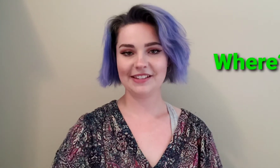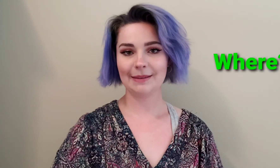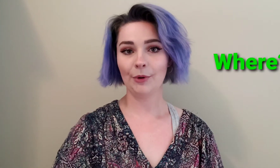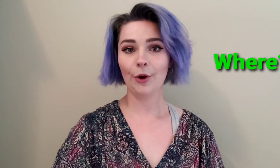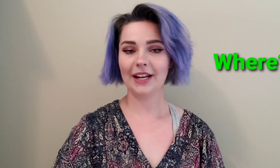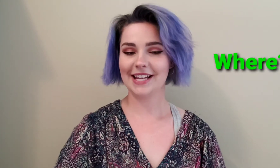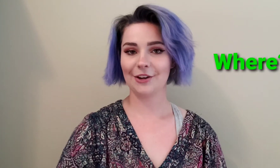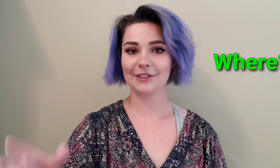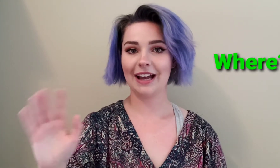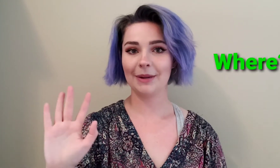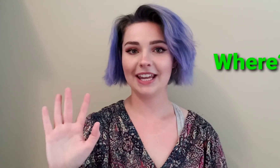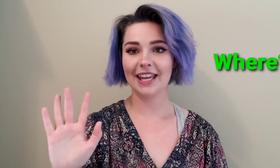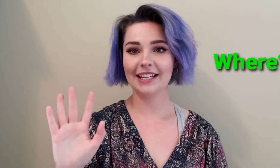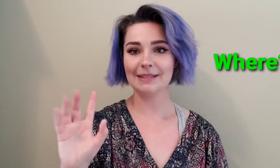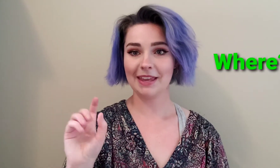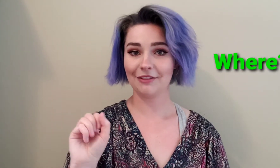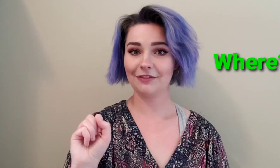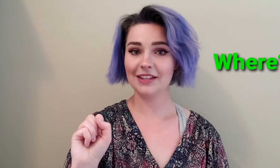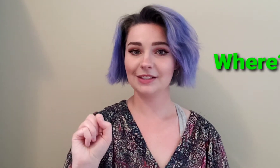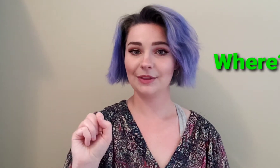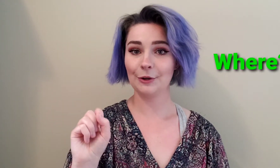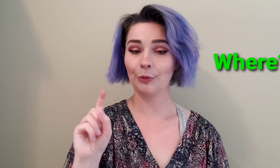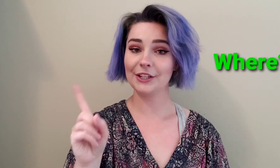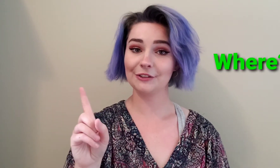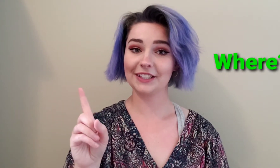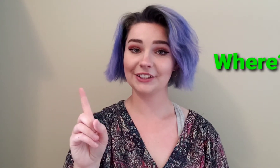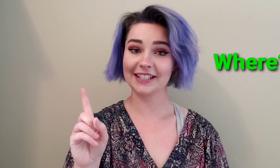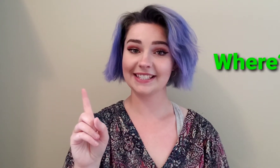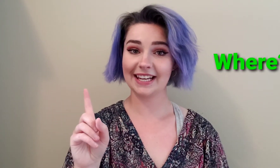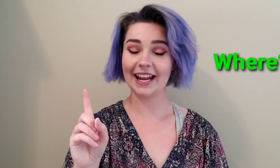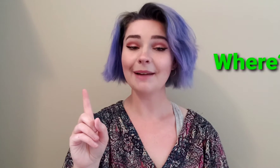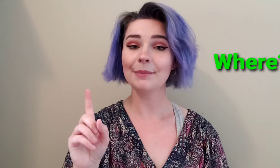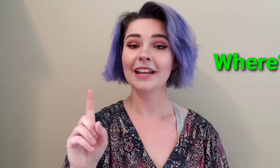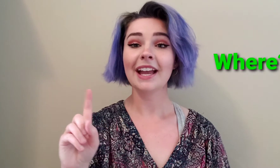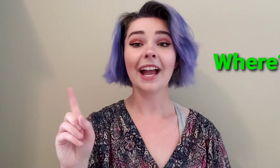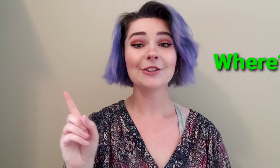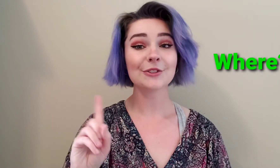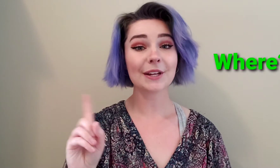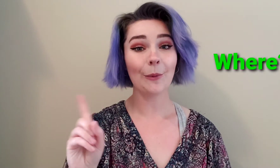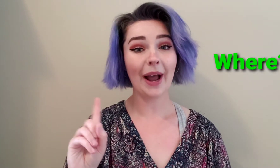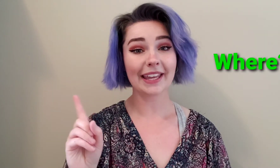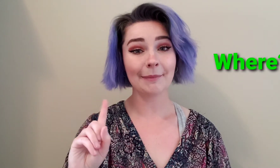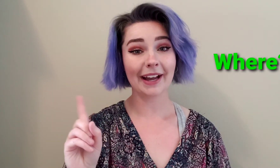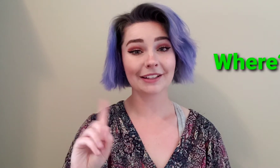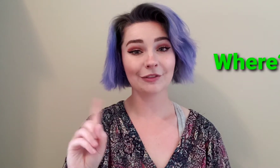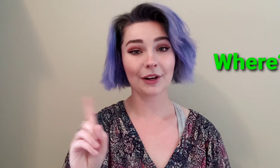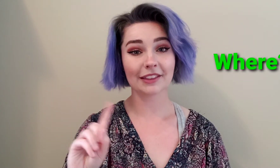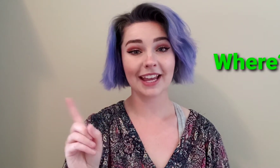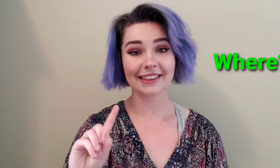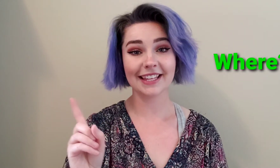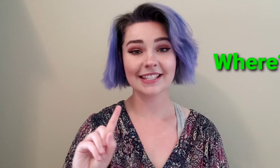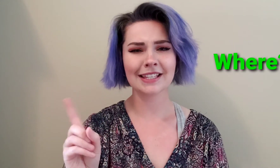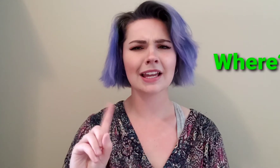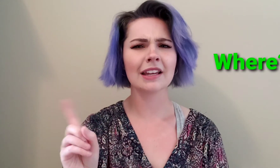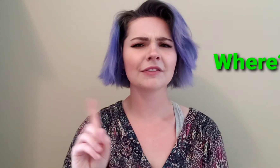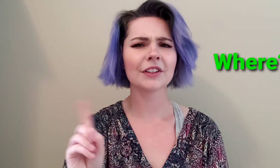simple. Go ahead and take your dominant hand, make a fist with your pointer finger extended up, and you're just going to wag it back and forth like this and furrow